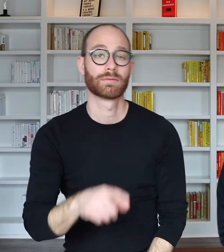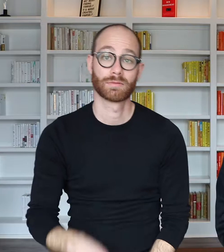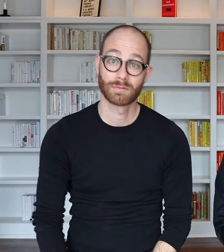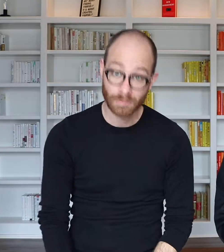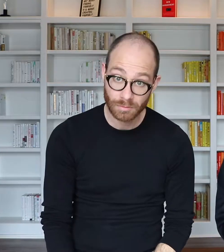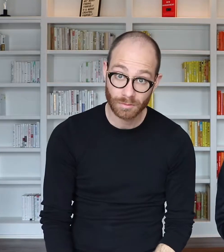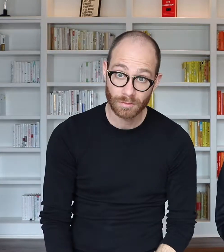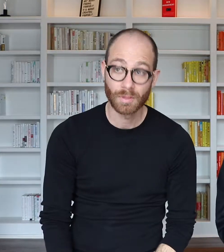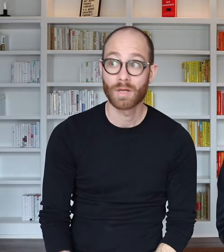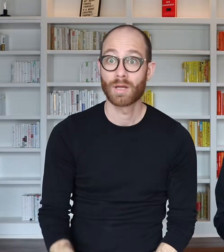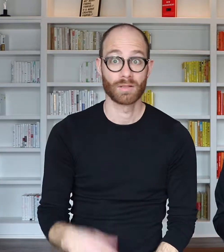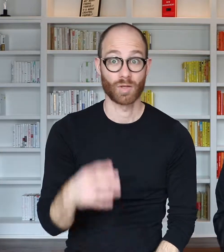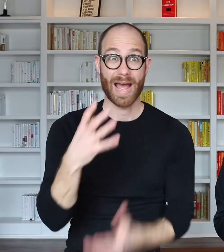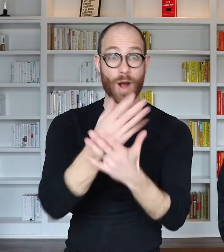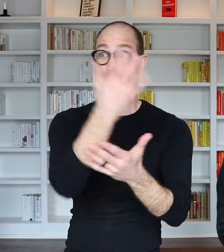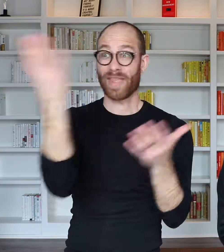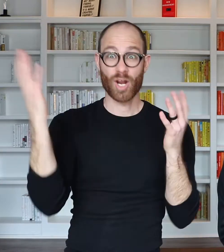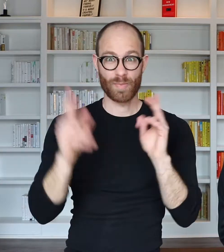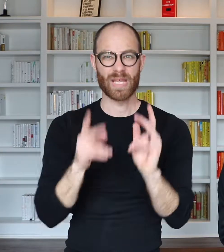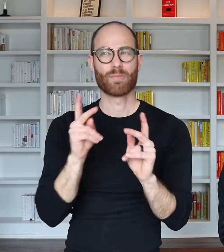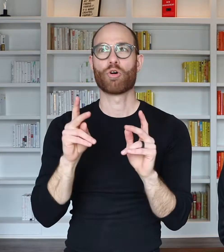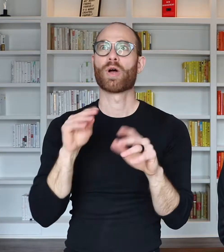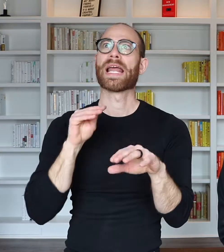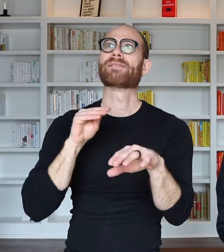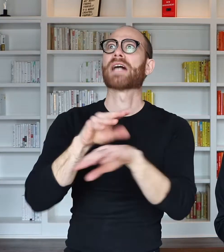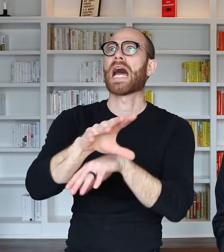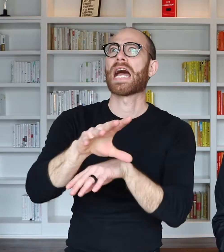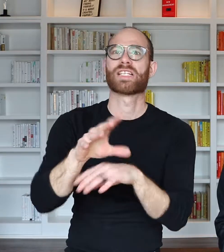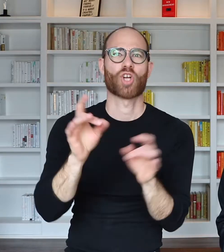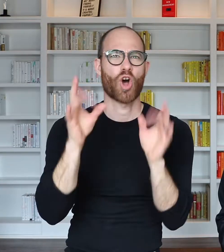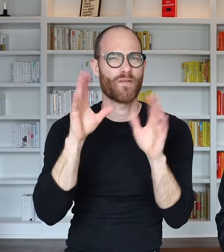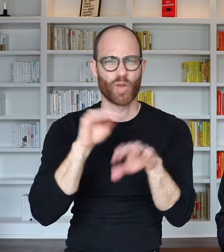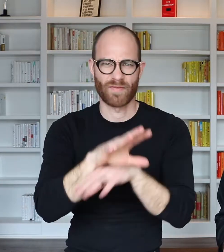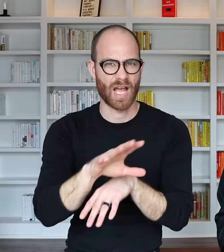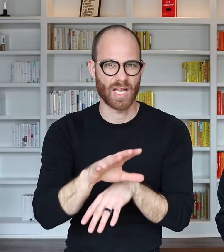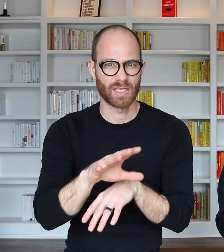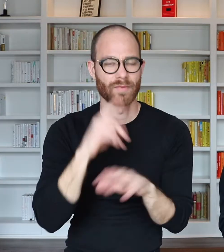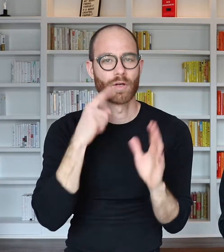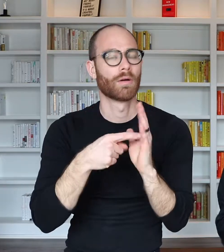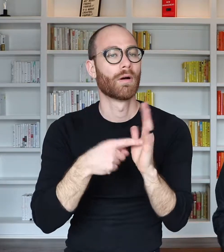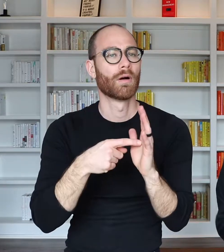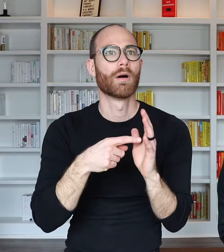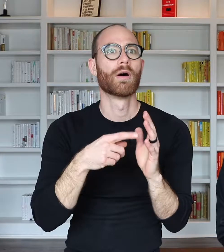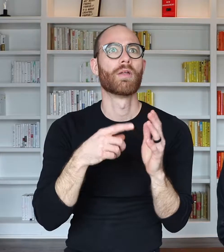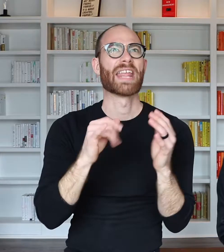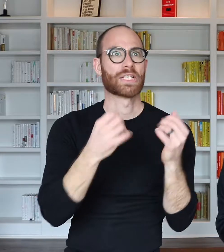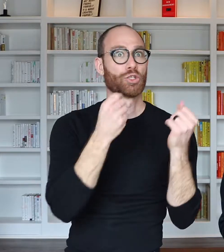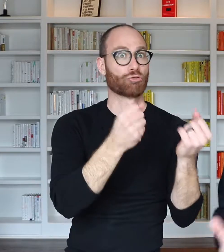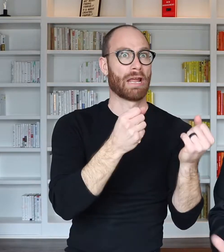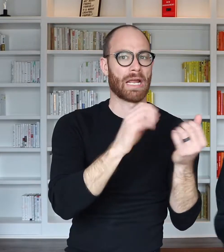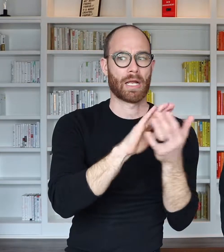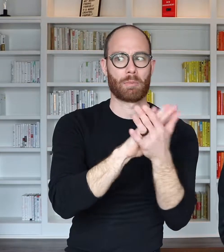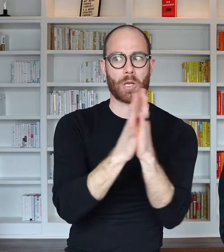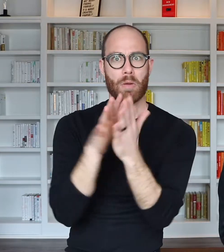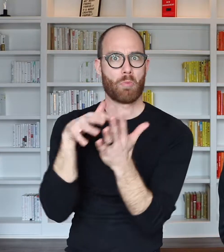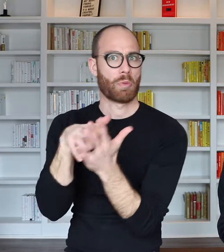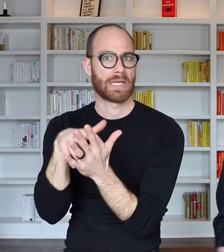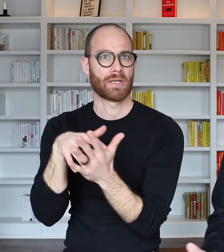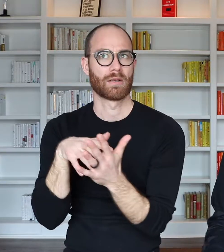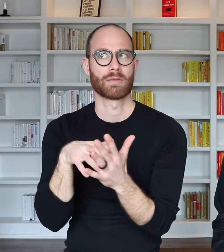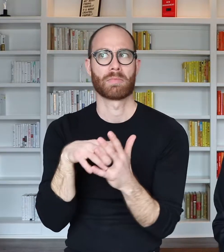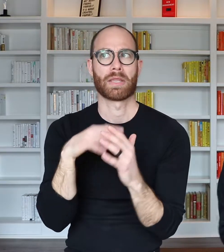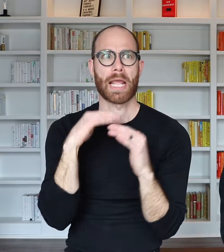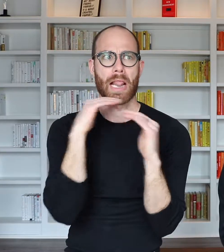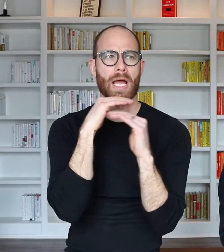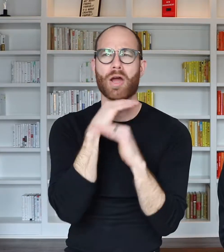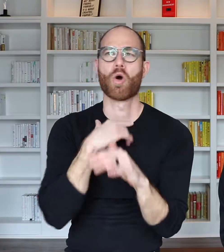terrible advice out there about how to answer this question. They'll say things like you should turn a strength into a weakness, and people end up lying about how they work